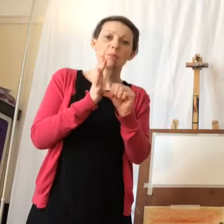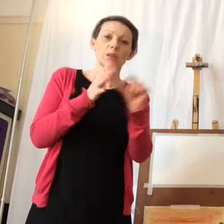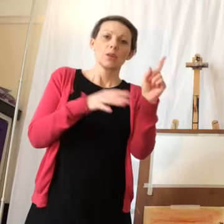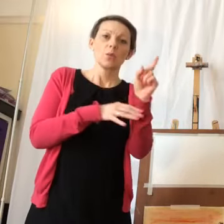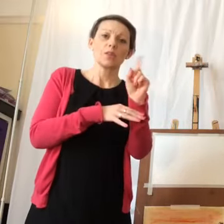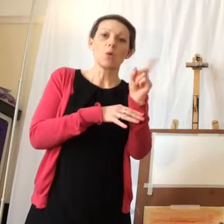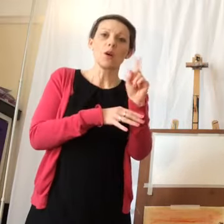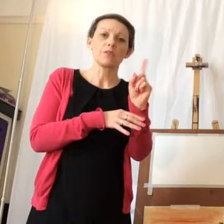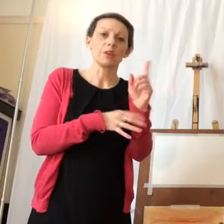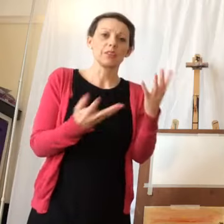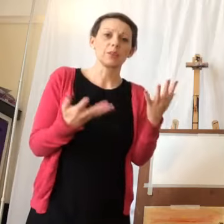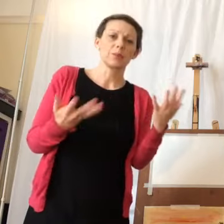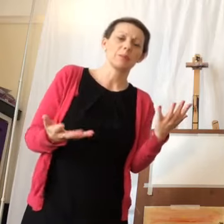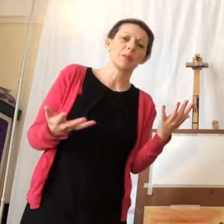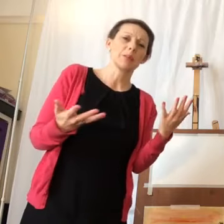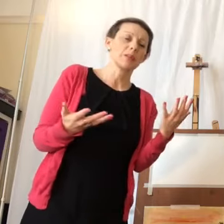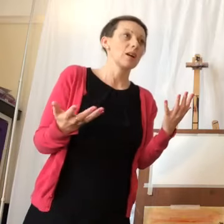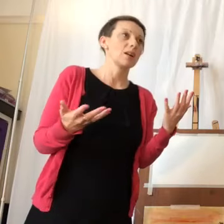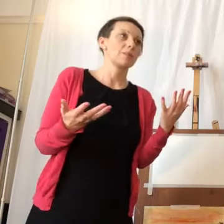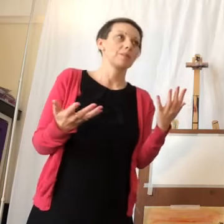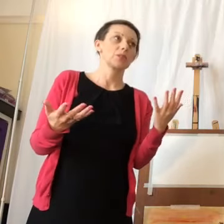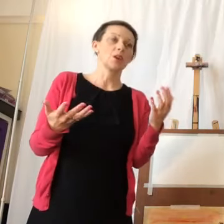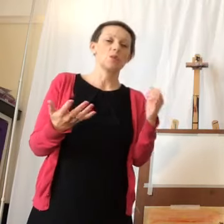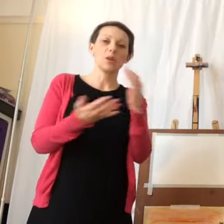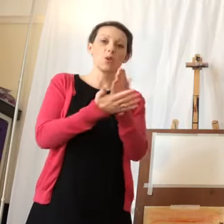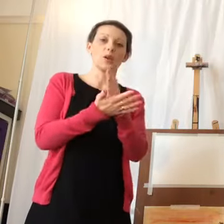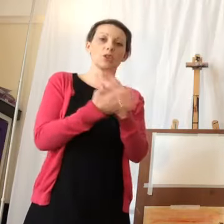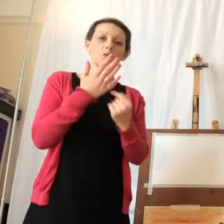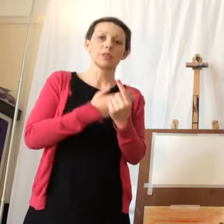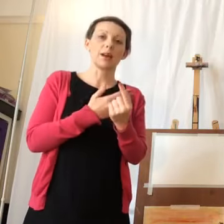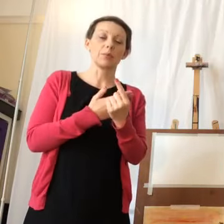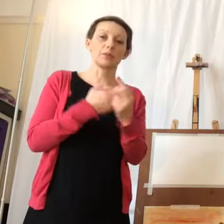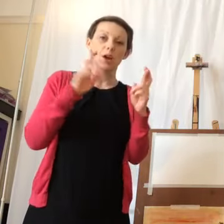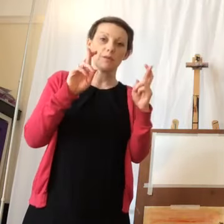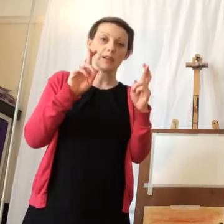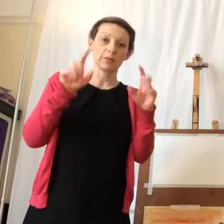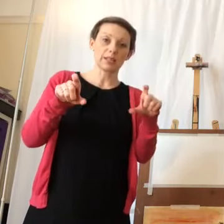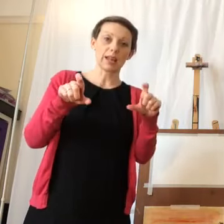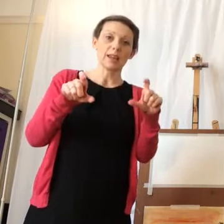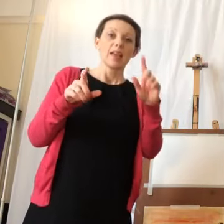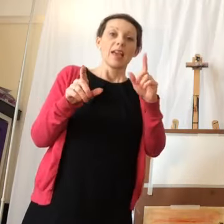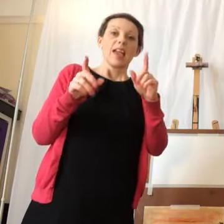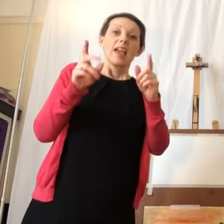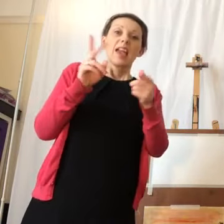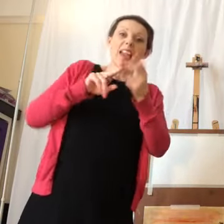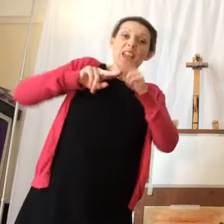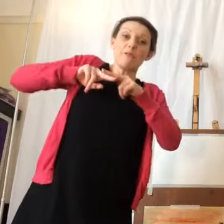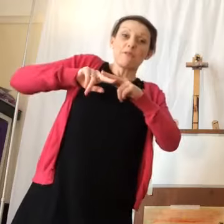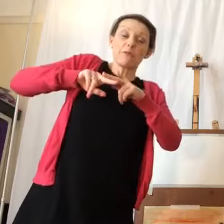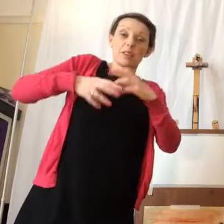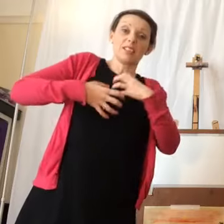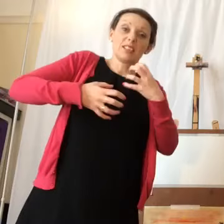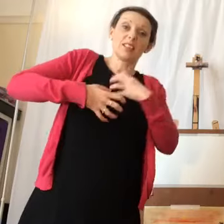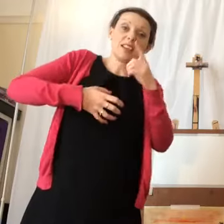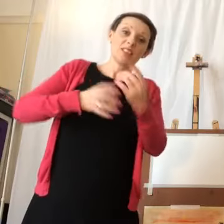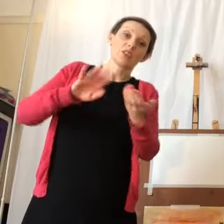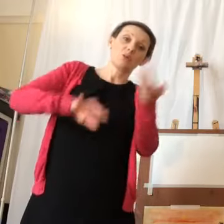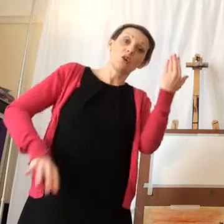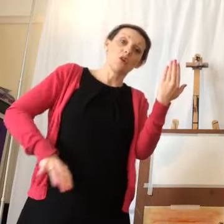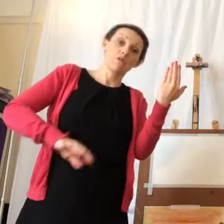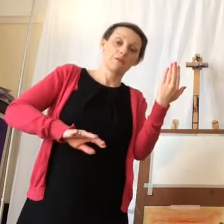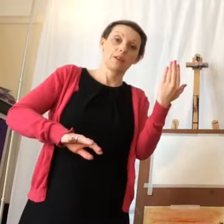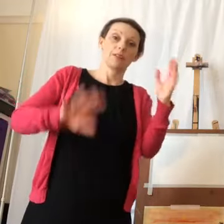problem with our Wi-Fi signal at the moment. So we're not quite sure what's happened. Hopefully it will stay. If suddenly